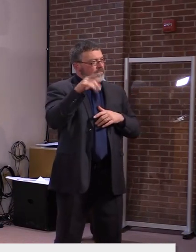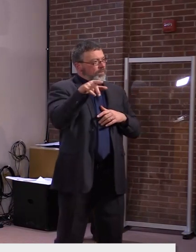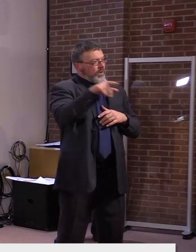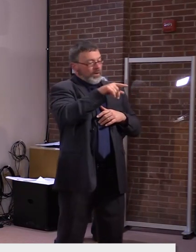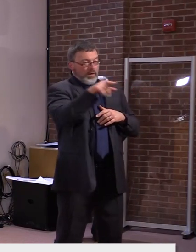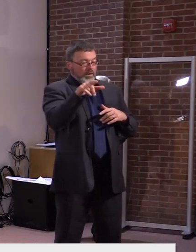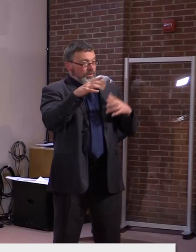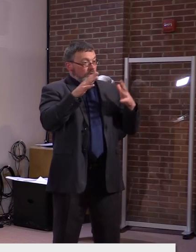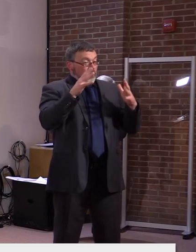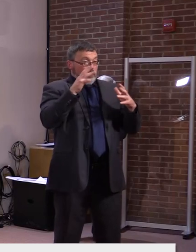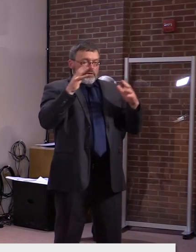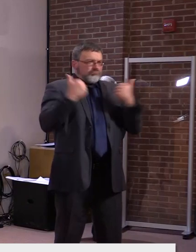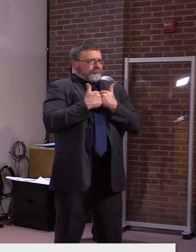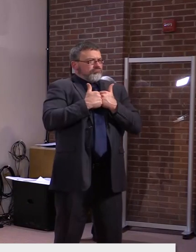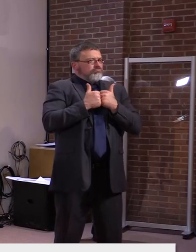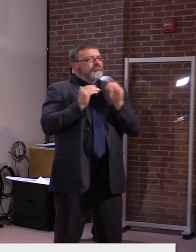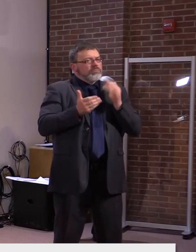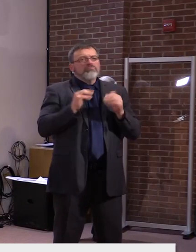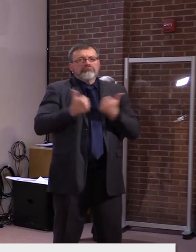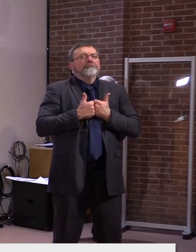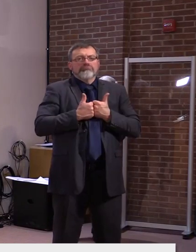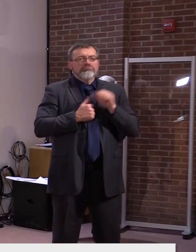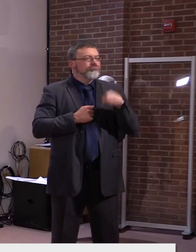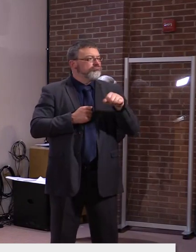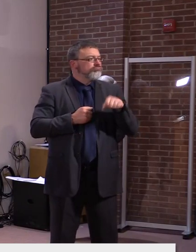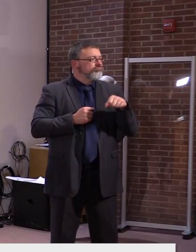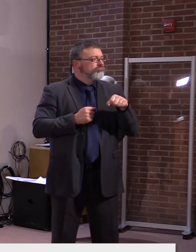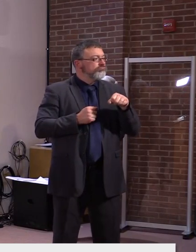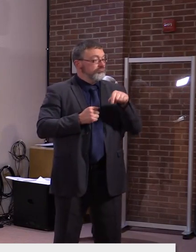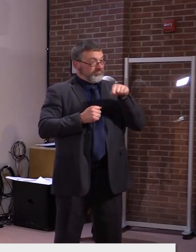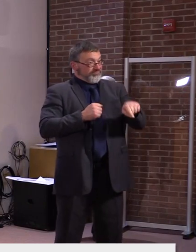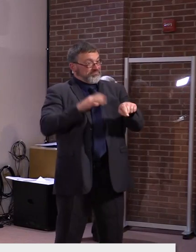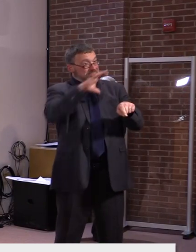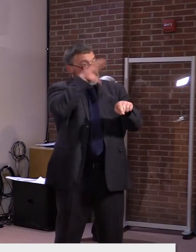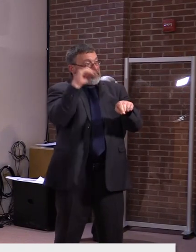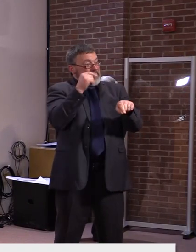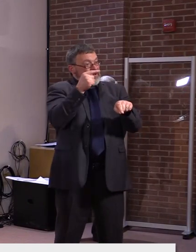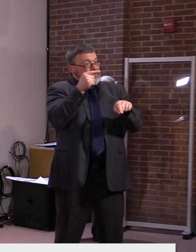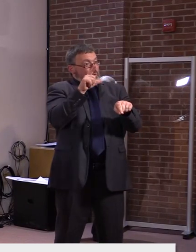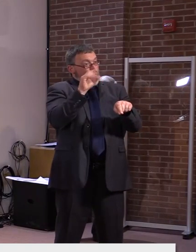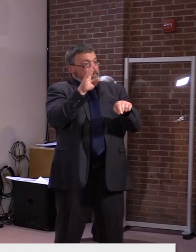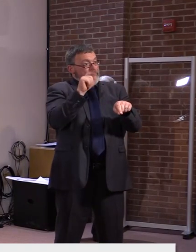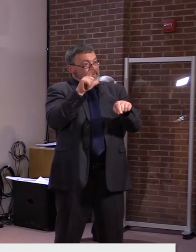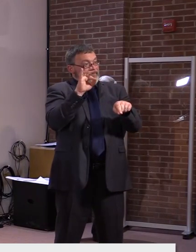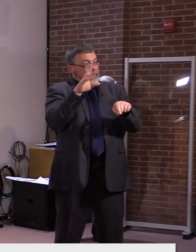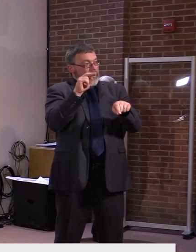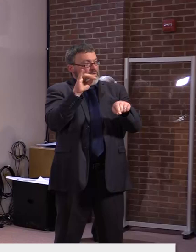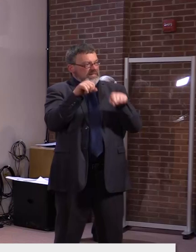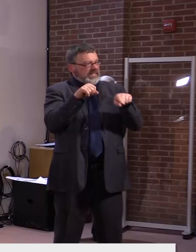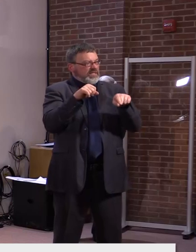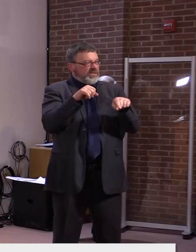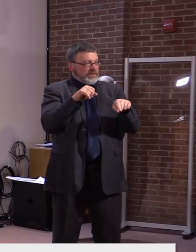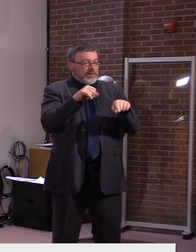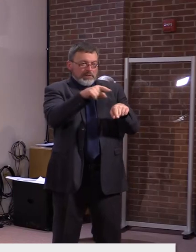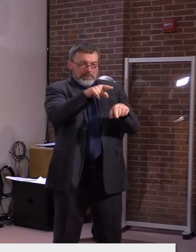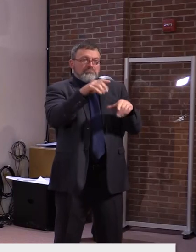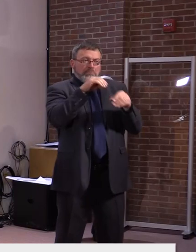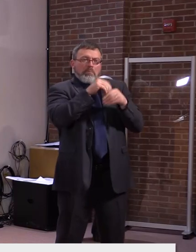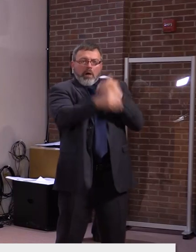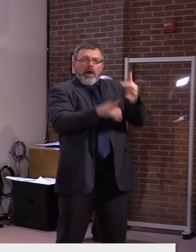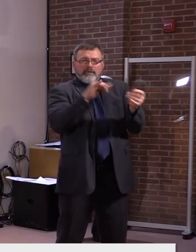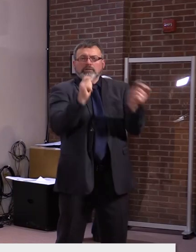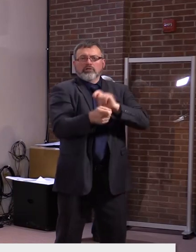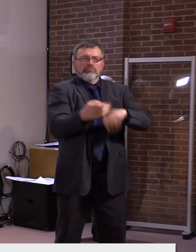gets complicated. Global Foundries and previously IBM made significant changes in process to address ozone